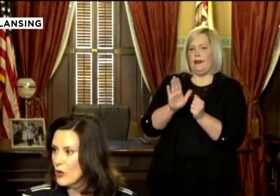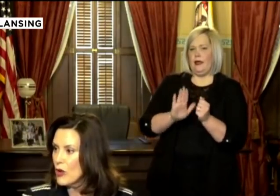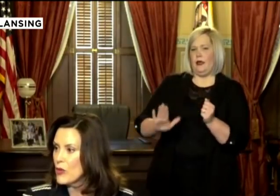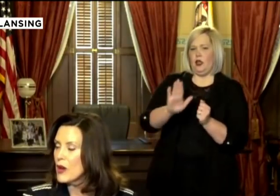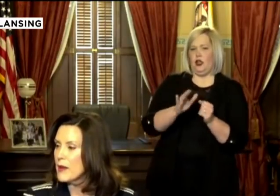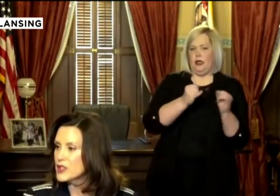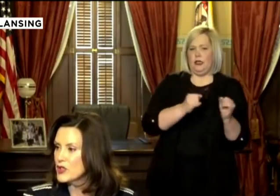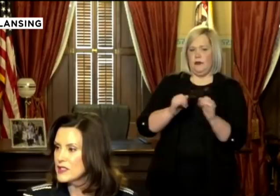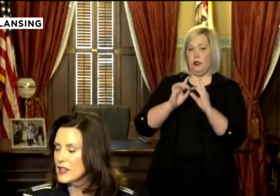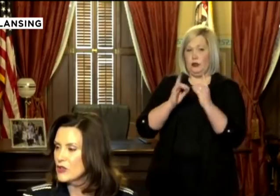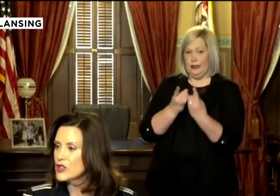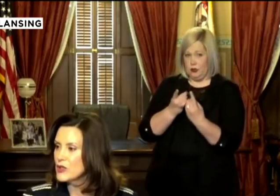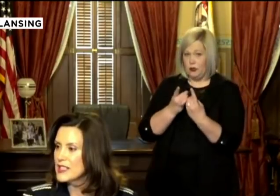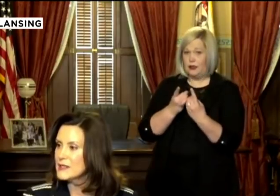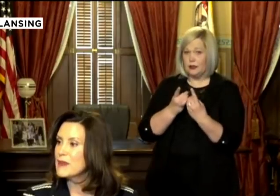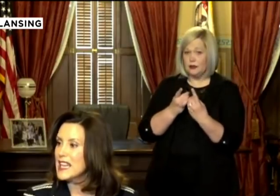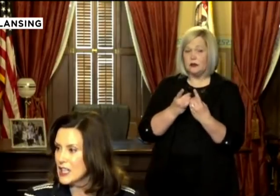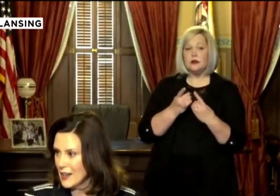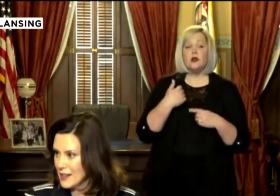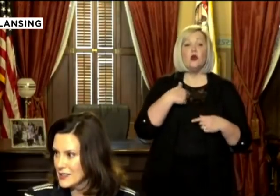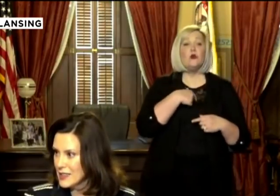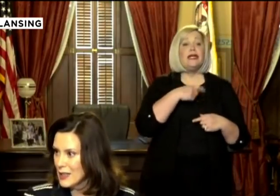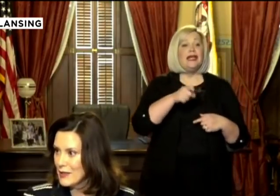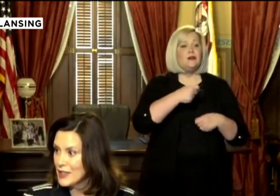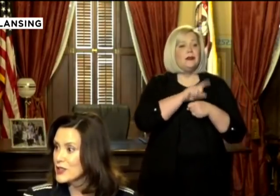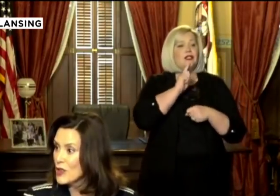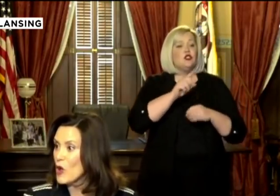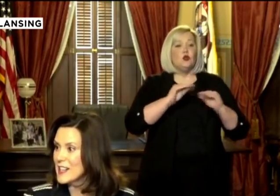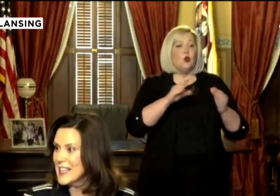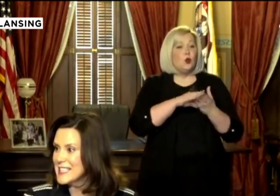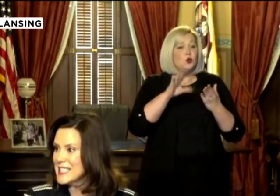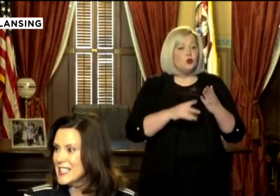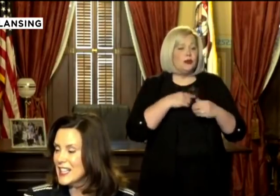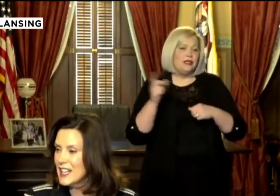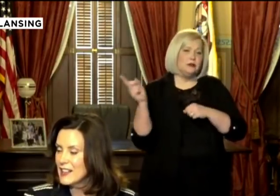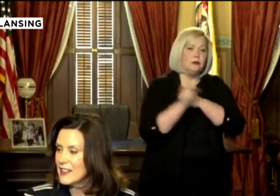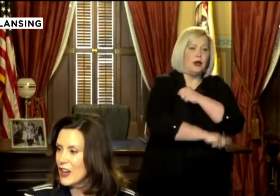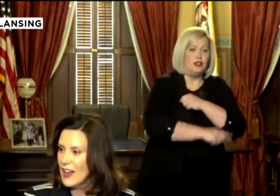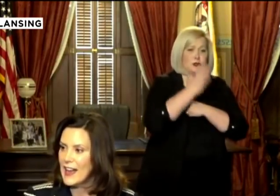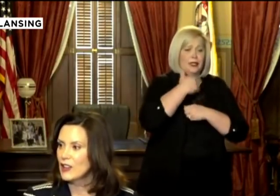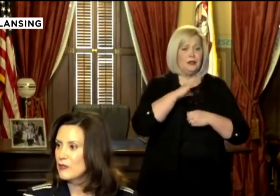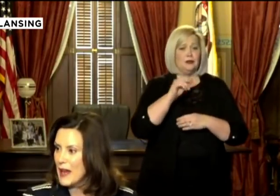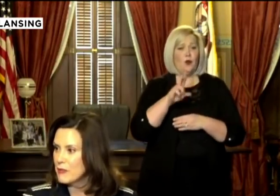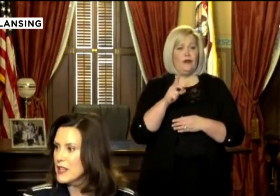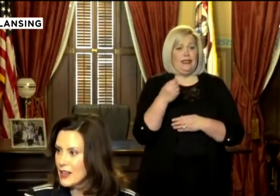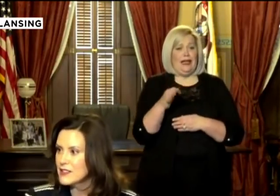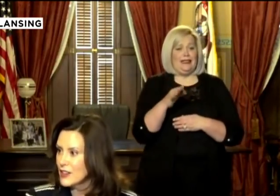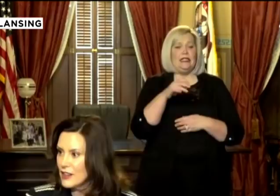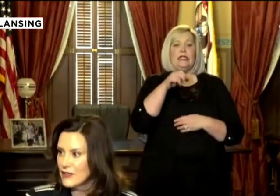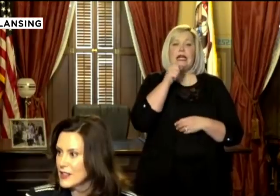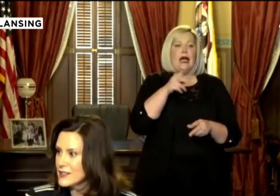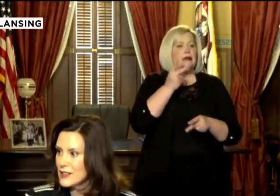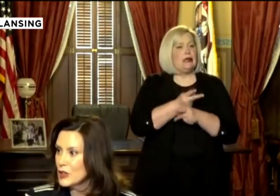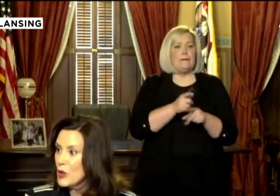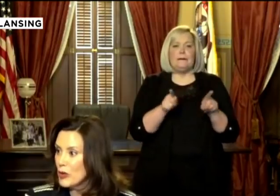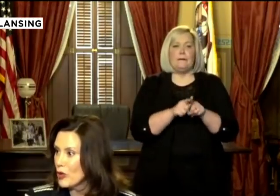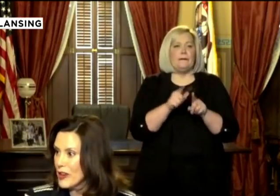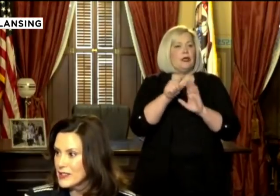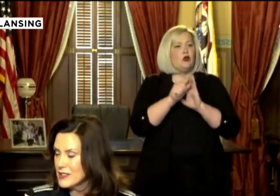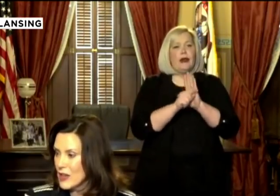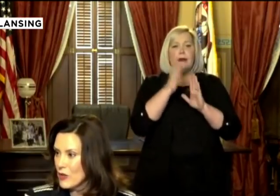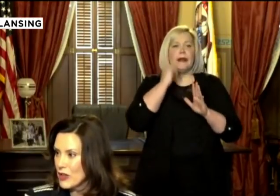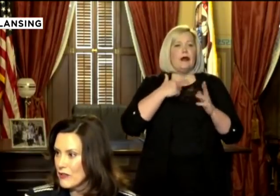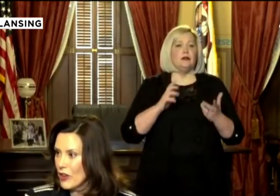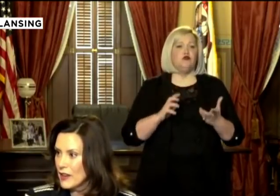mean, what we want to make sure is that no student is penalized because of COVID-19, that they are not held back because of this